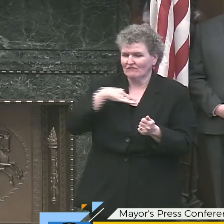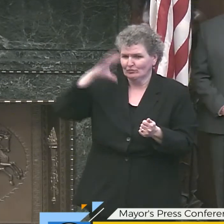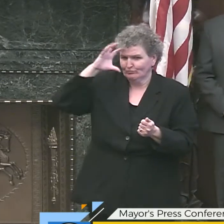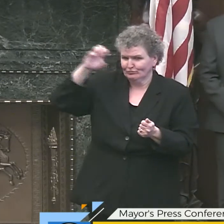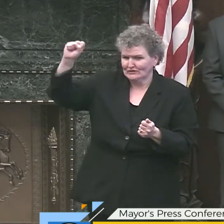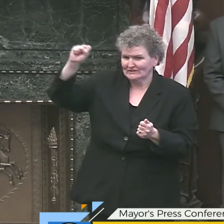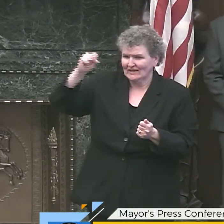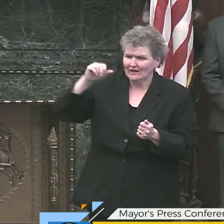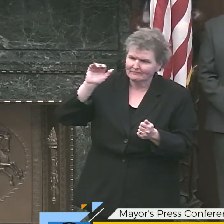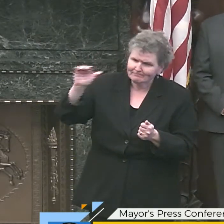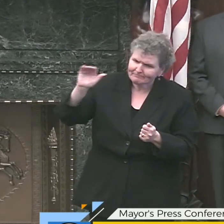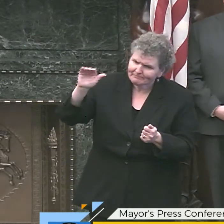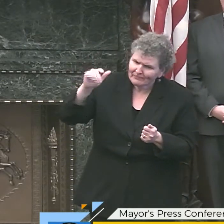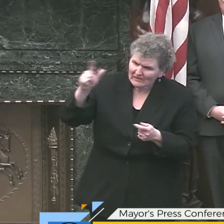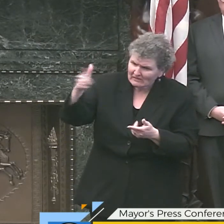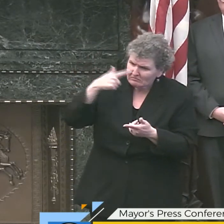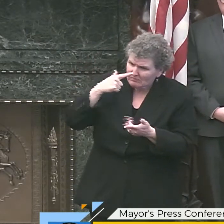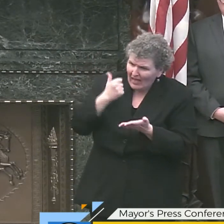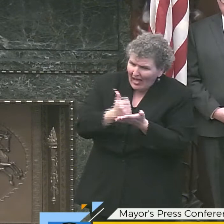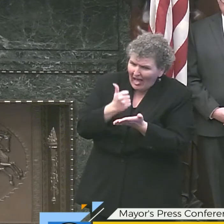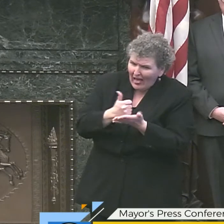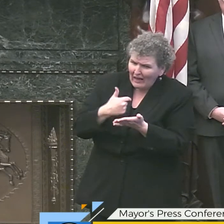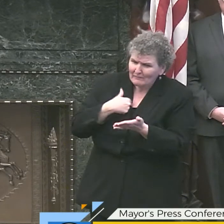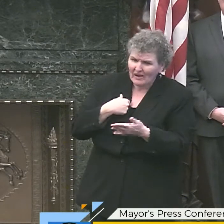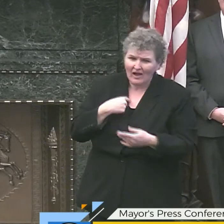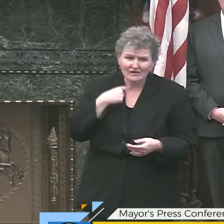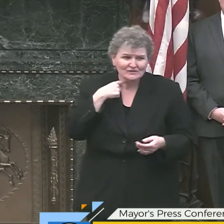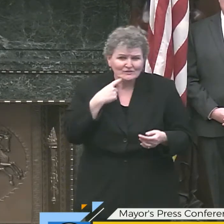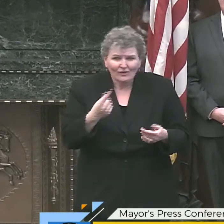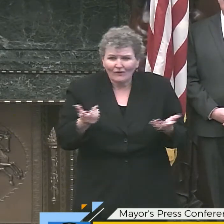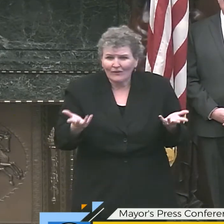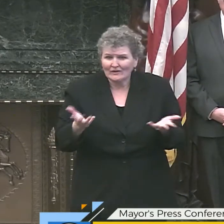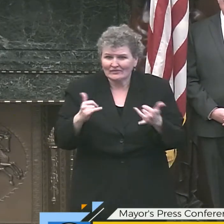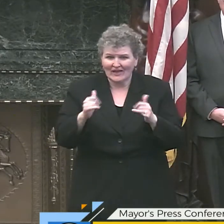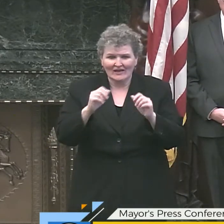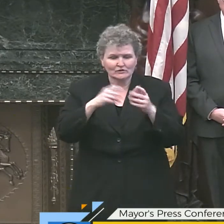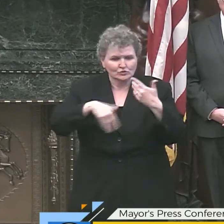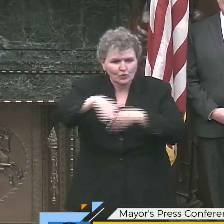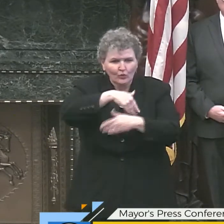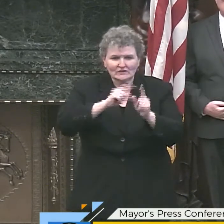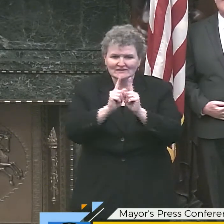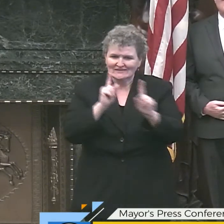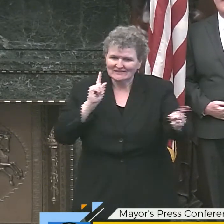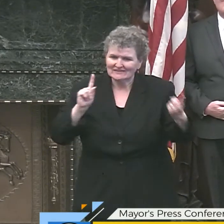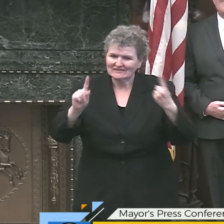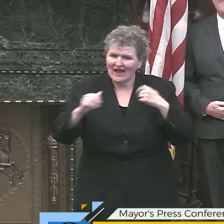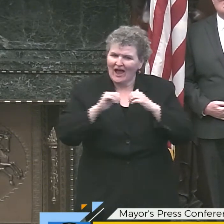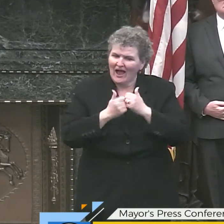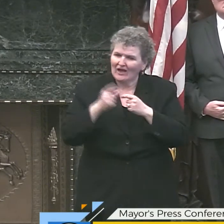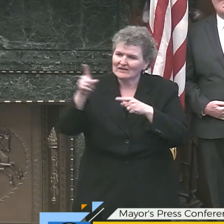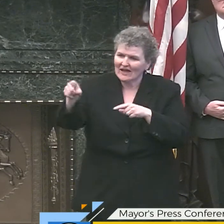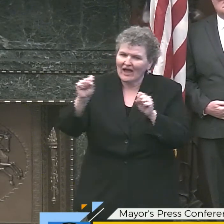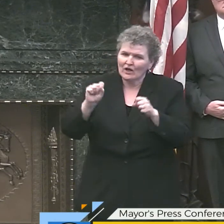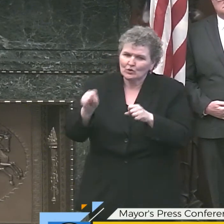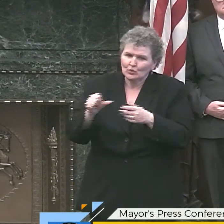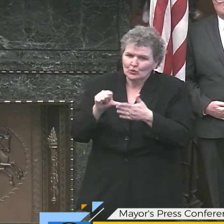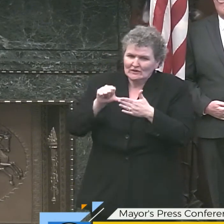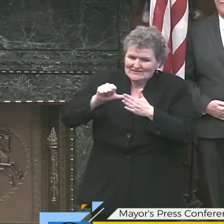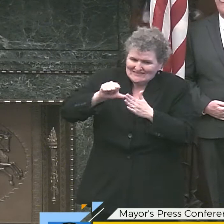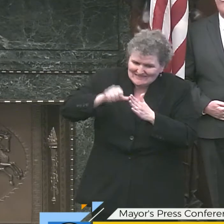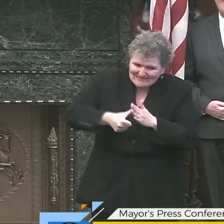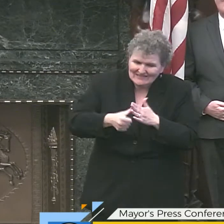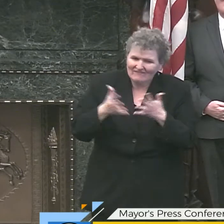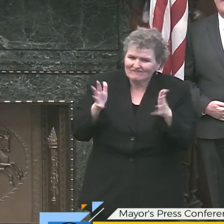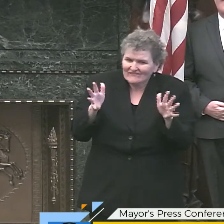the social distancing messaging can't be said often enough. Please use whatever opportunities you can to reinforce that message. Great, thank you.